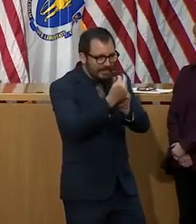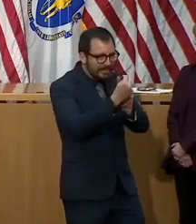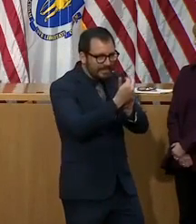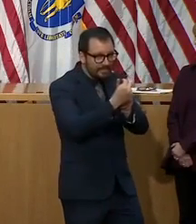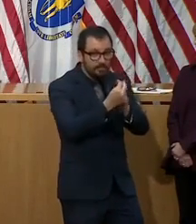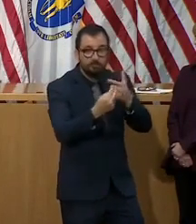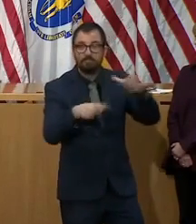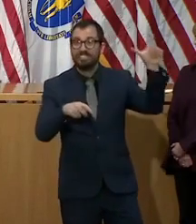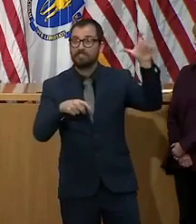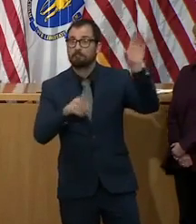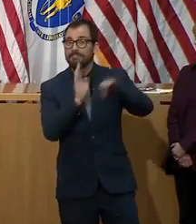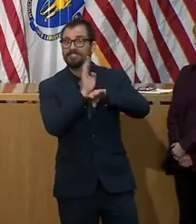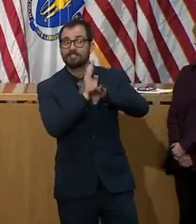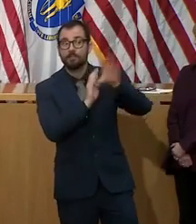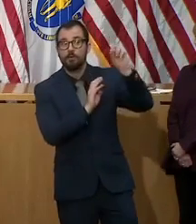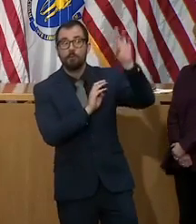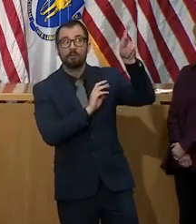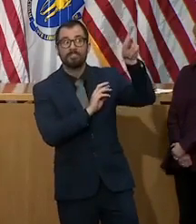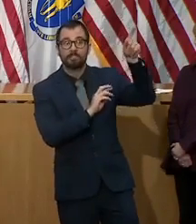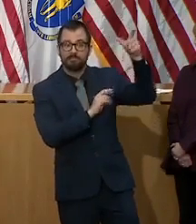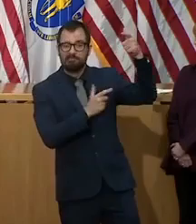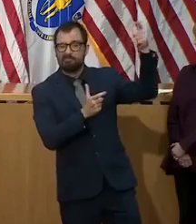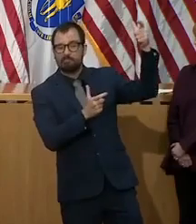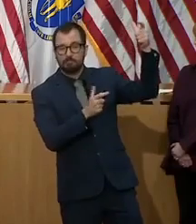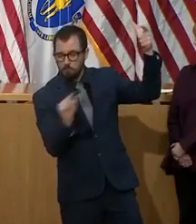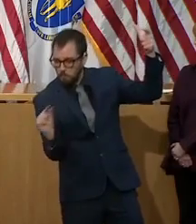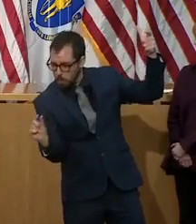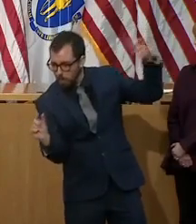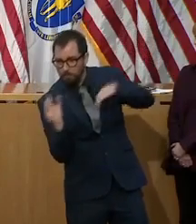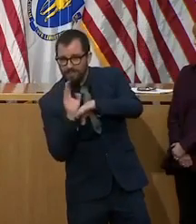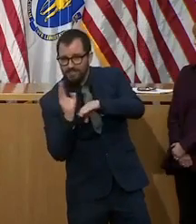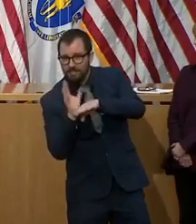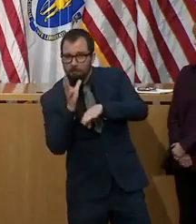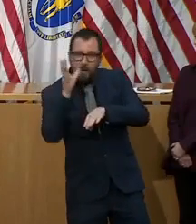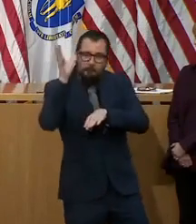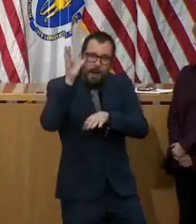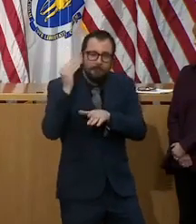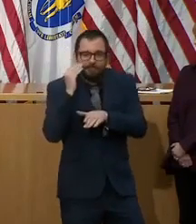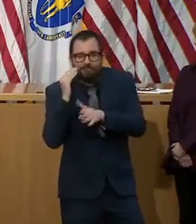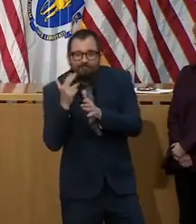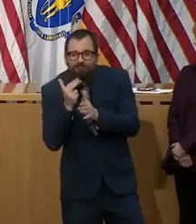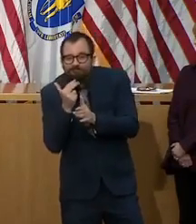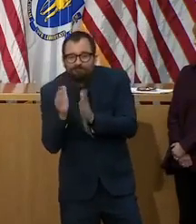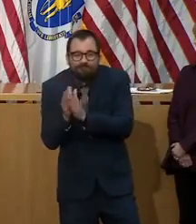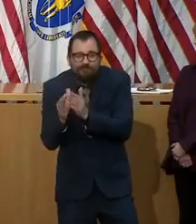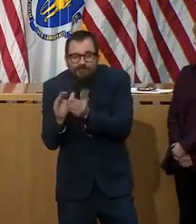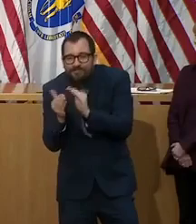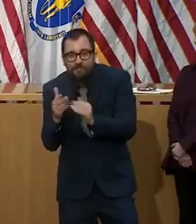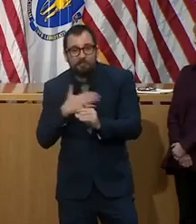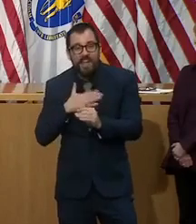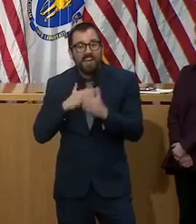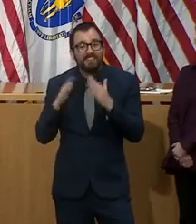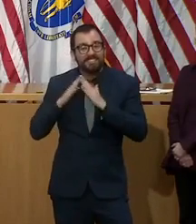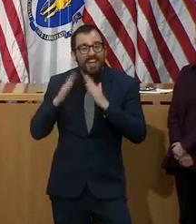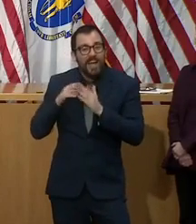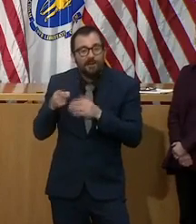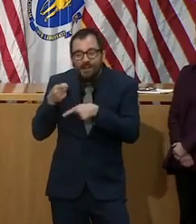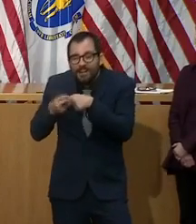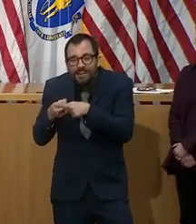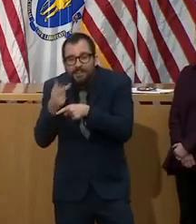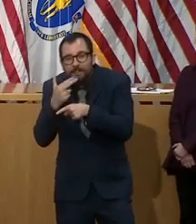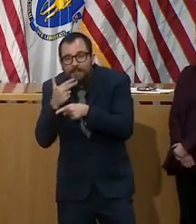smallest on our main streets and in the neighborhoods of our communities, and work together to address